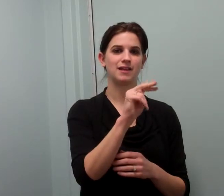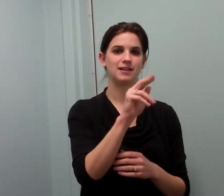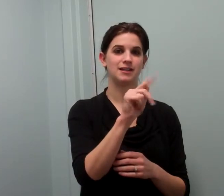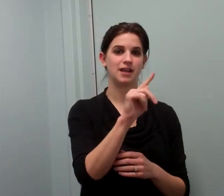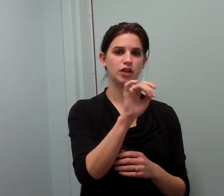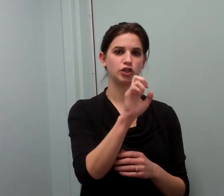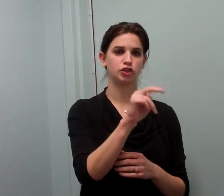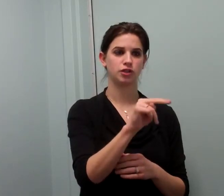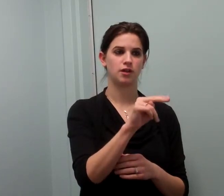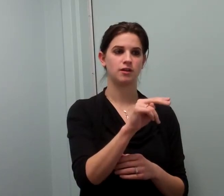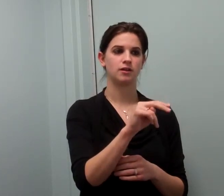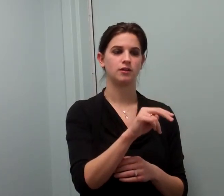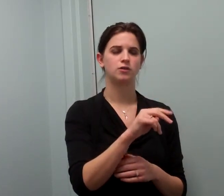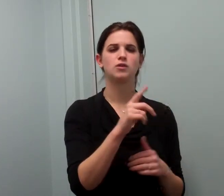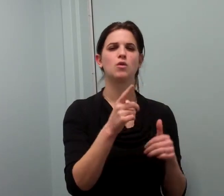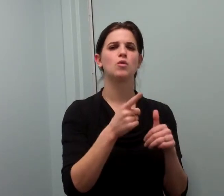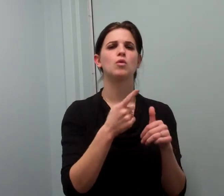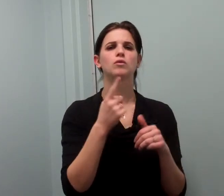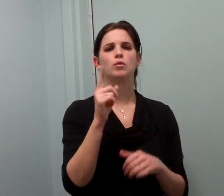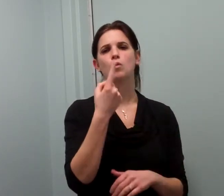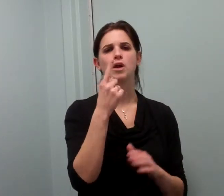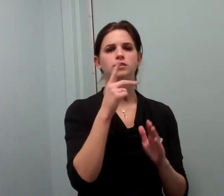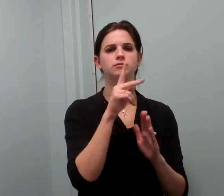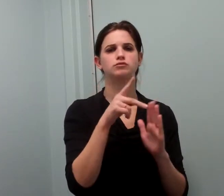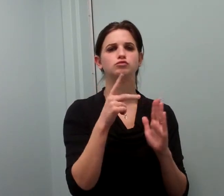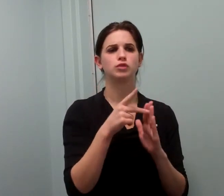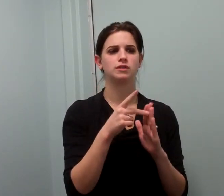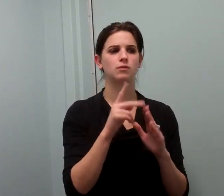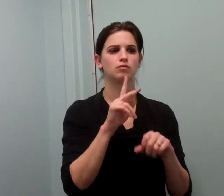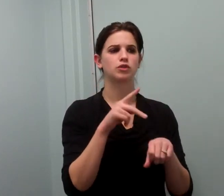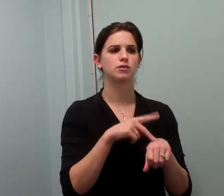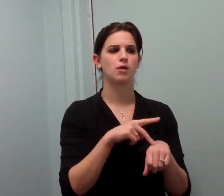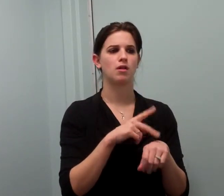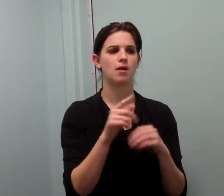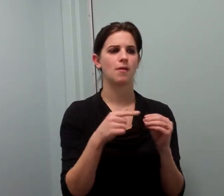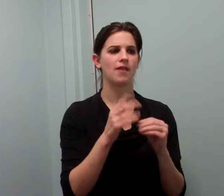far as evaporation goes? Can you remember? Danny?